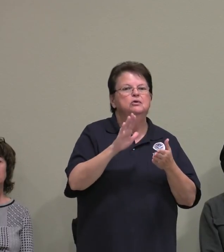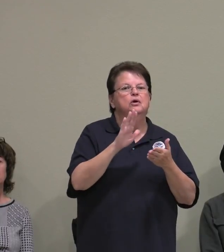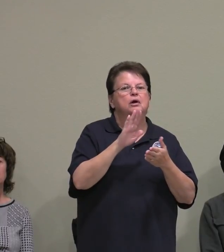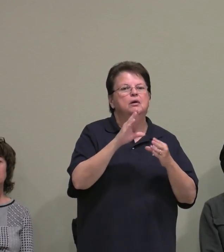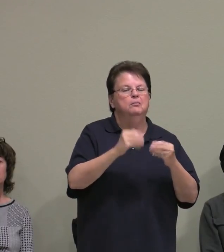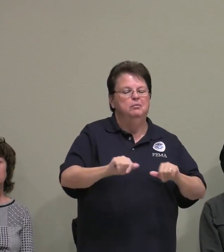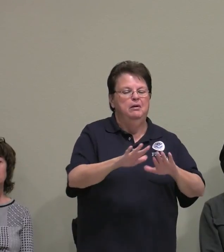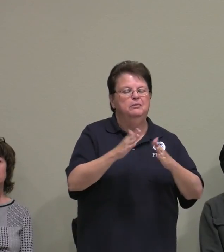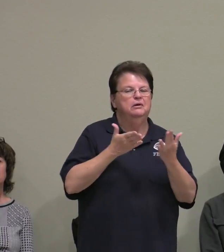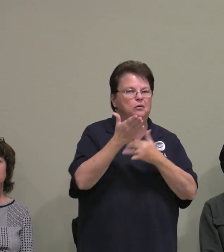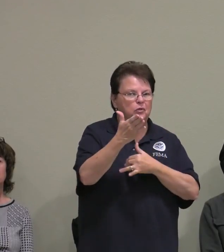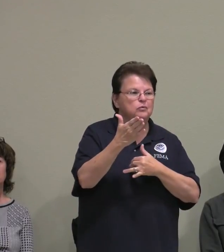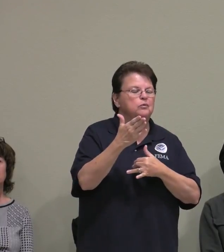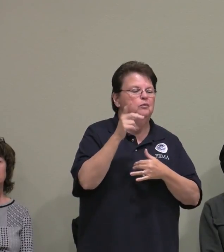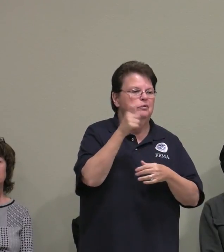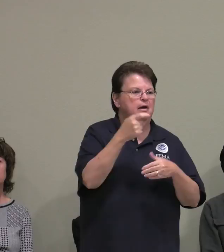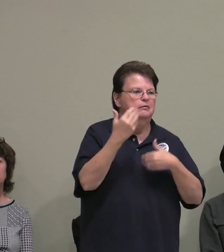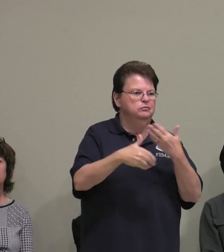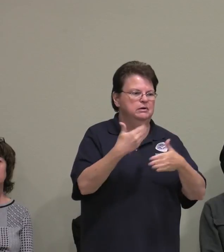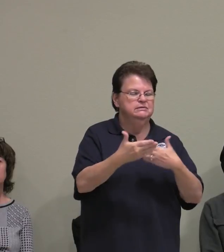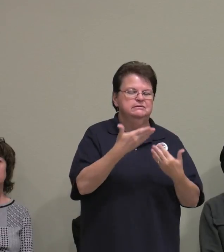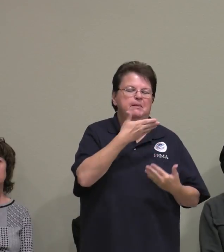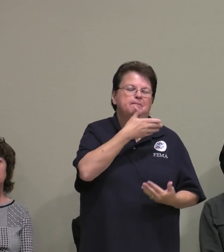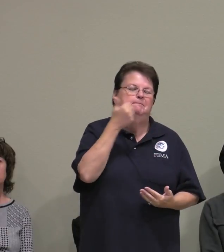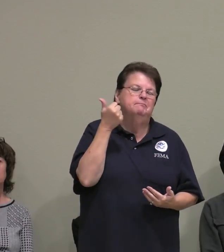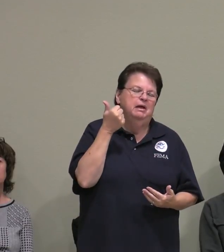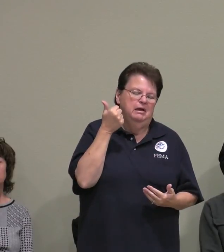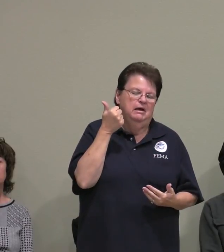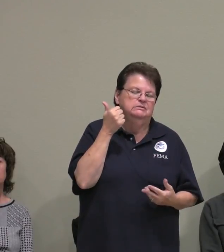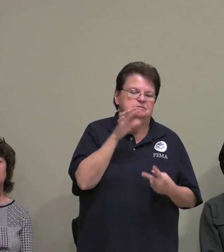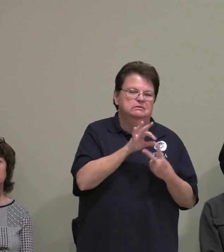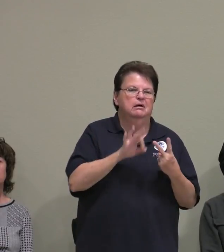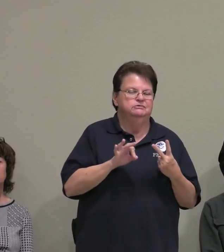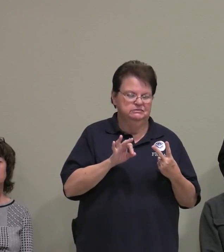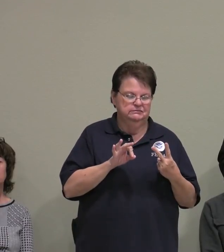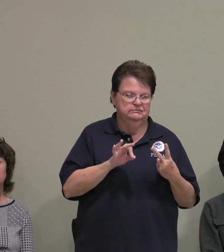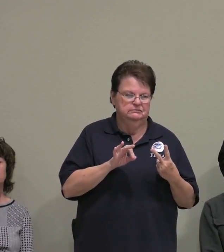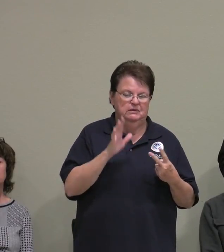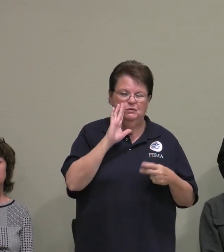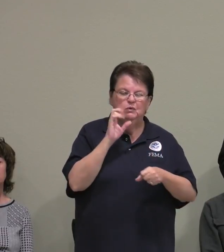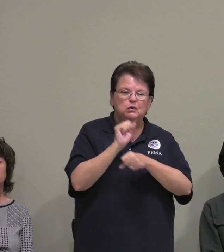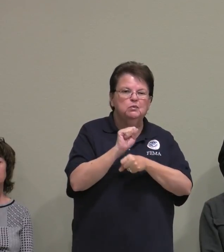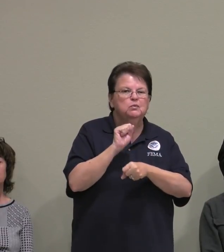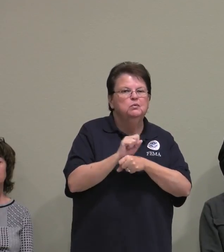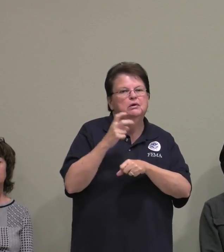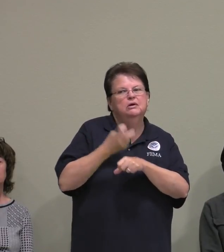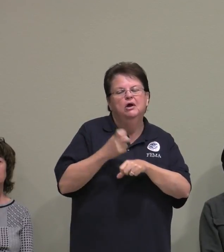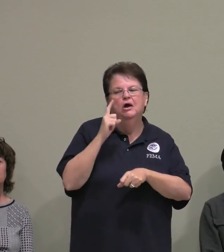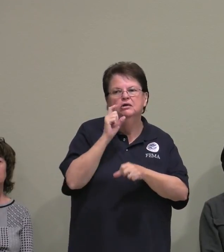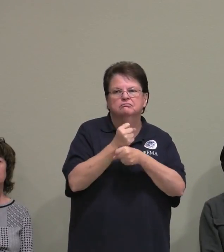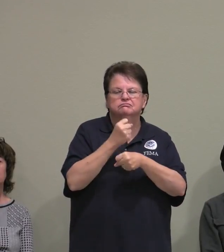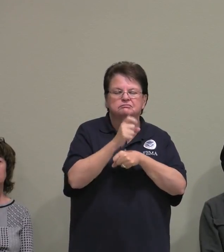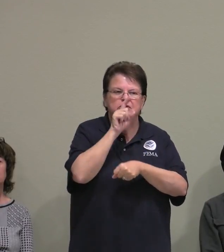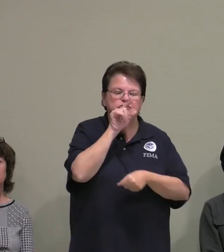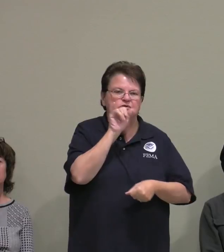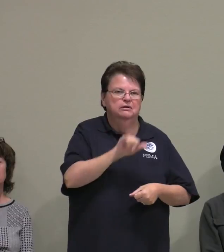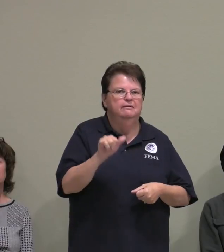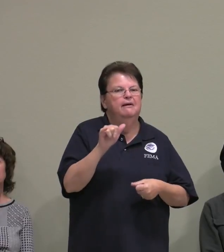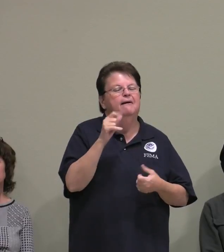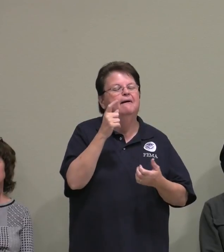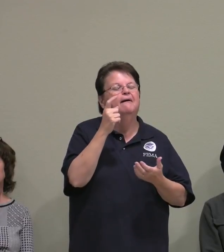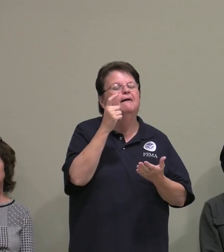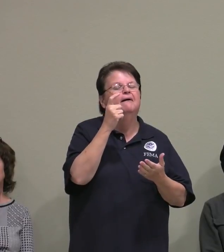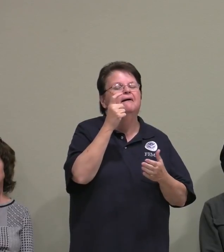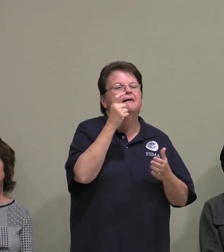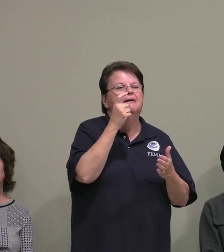that process is looking like the best option. And I know they're working hard on making sure that they're going to have the contractors